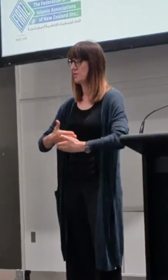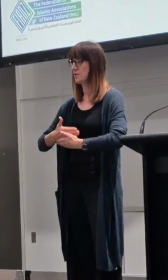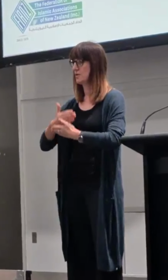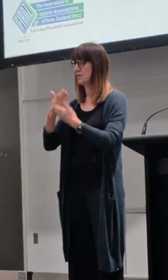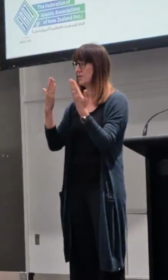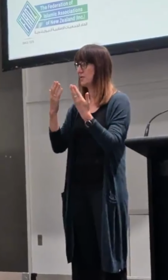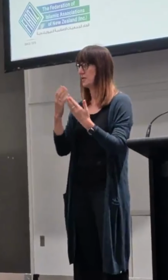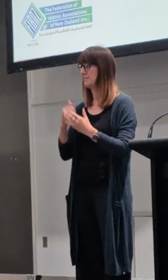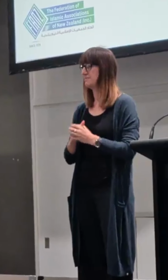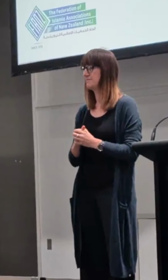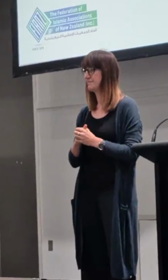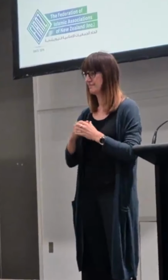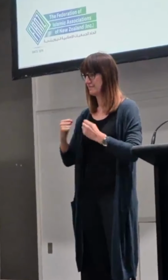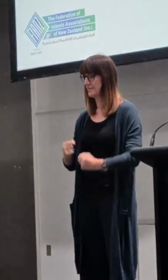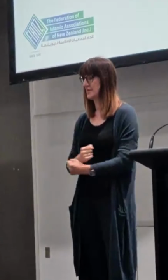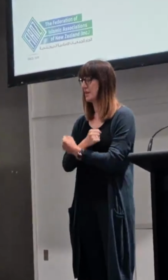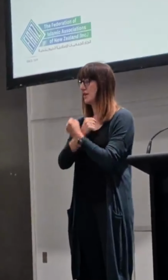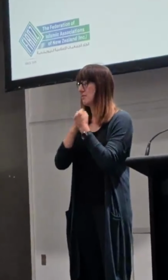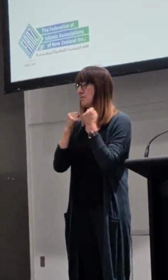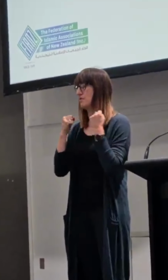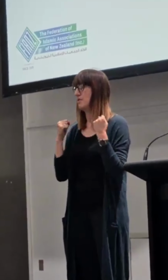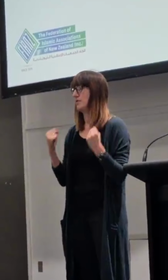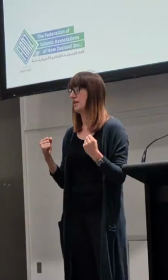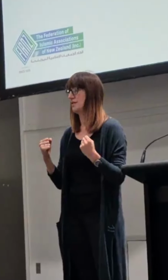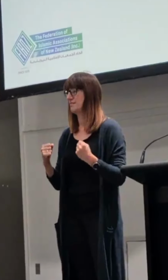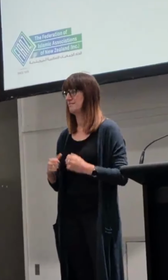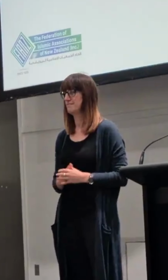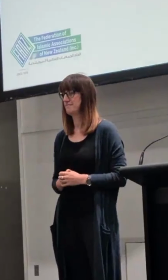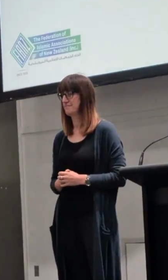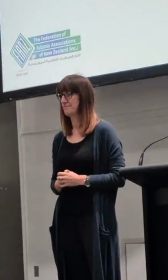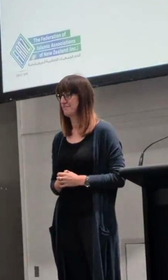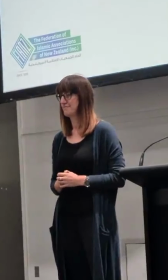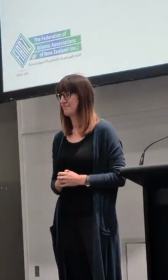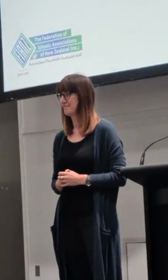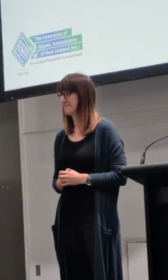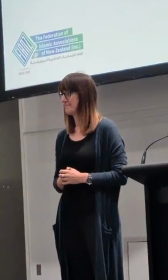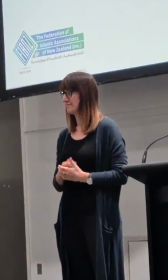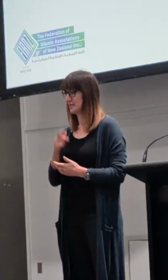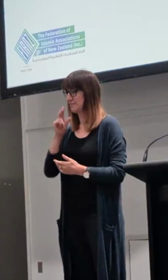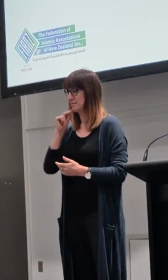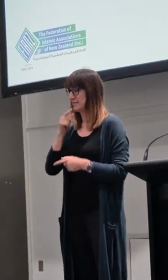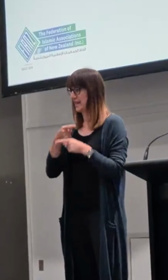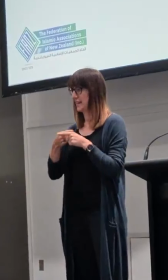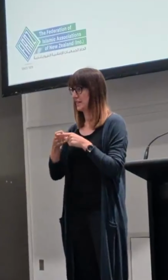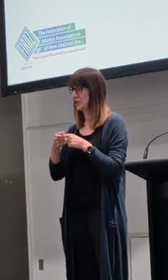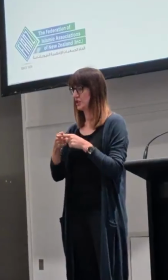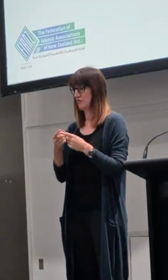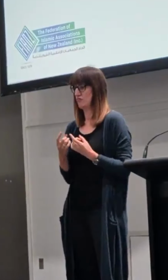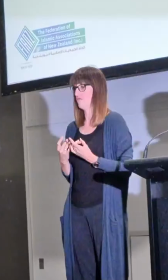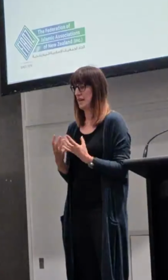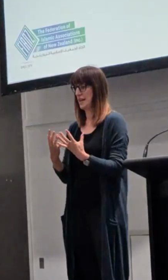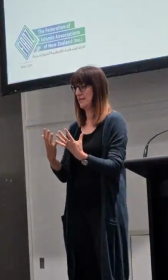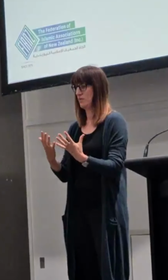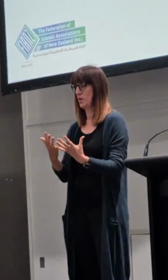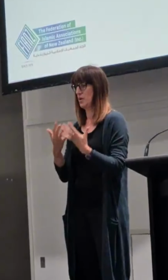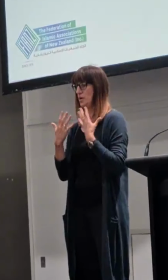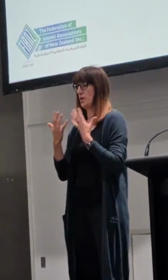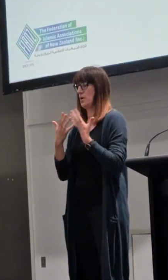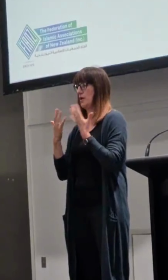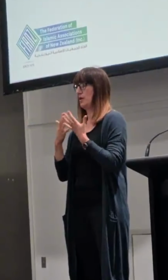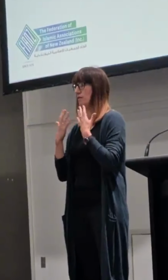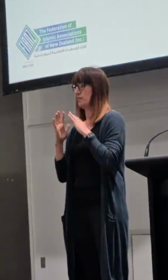hōhō. Tihei, Māori ora. Get ready for the westerly and be prepared for the